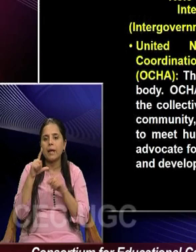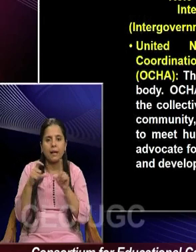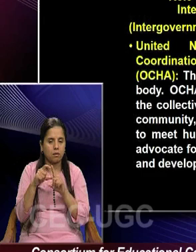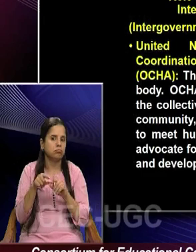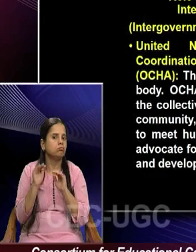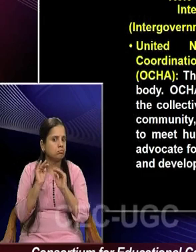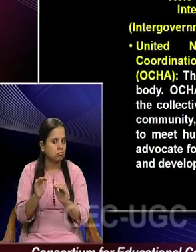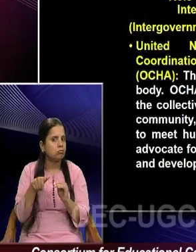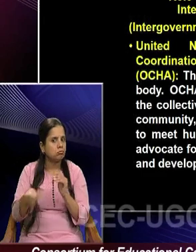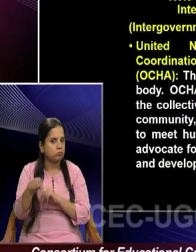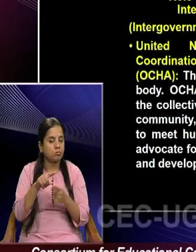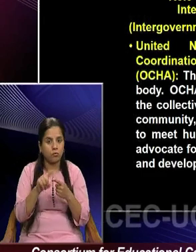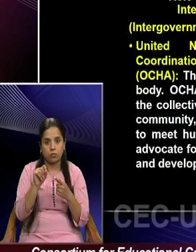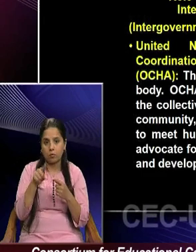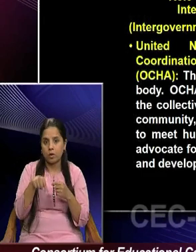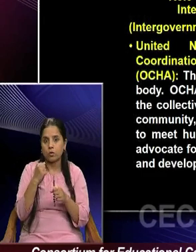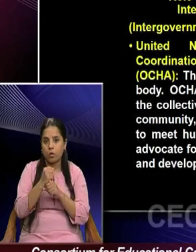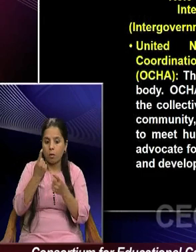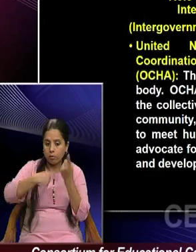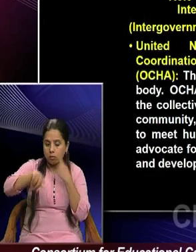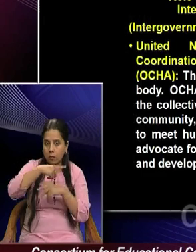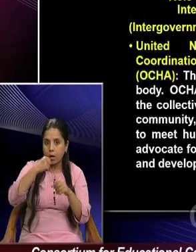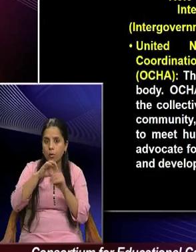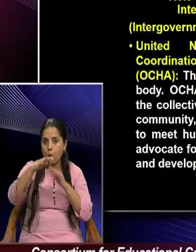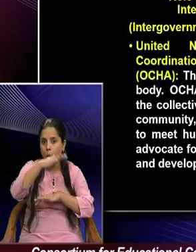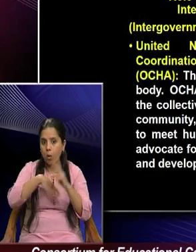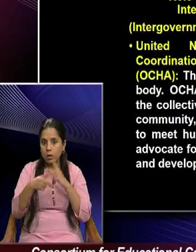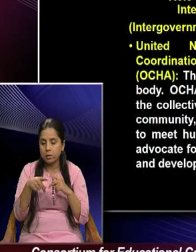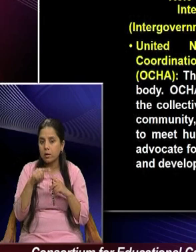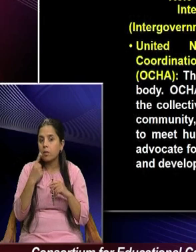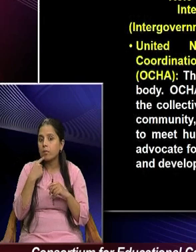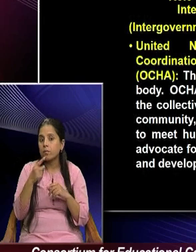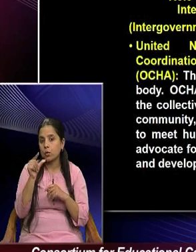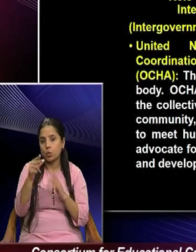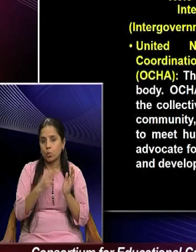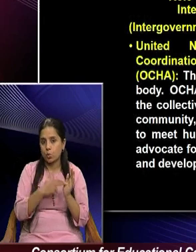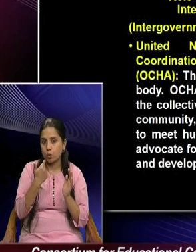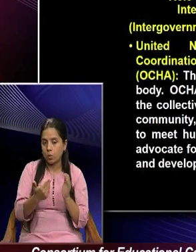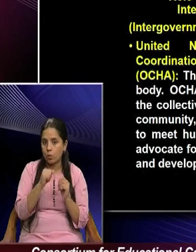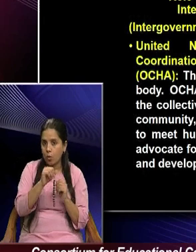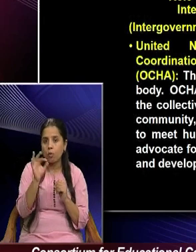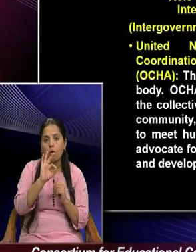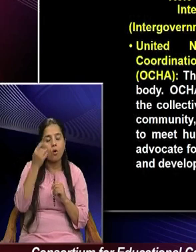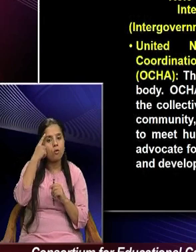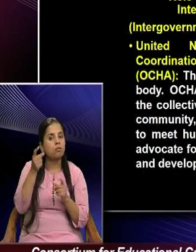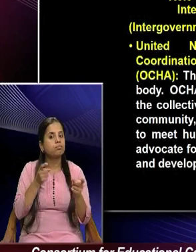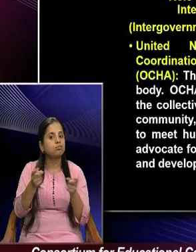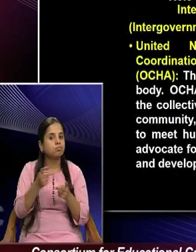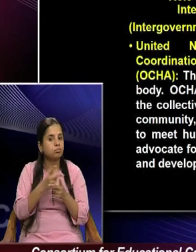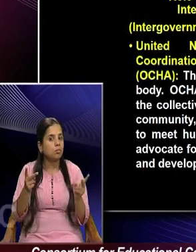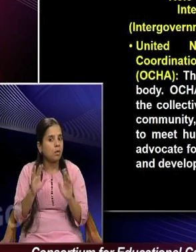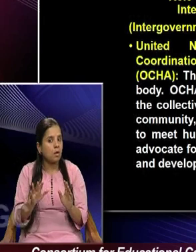first, we will discuss about the intergovernmental organizations. And first is United Nations Office for the Coordination